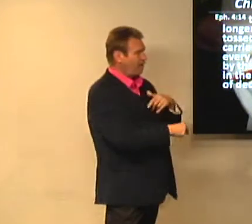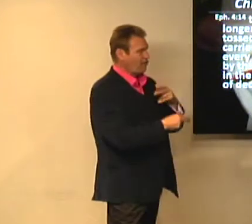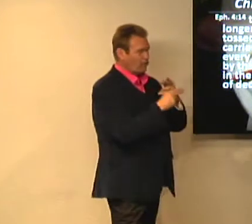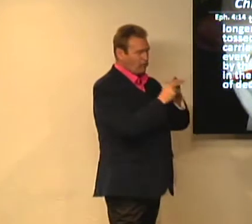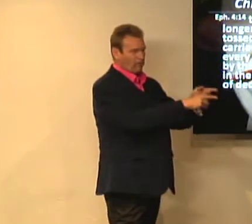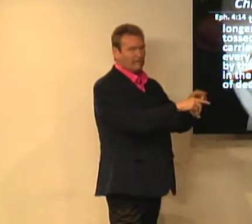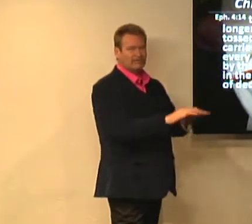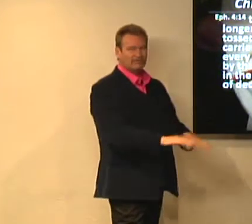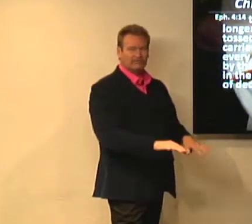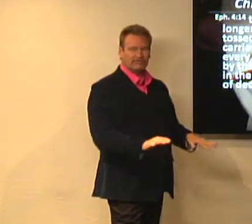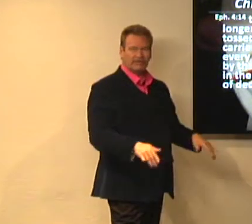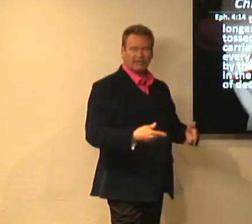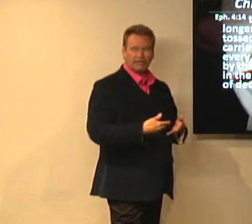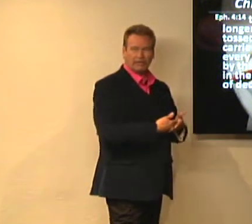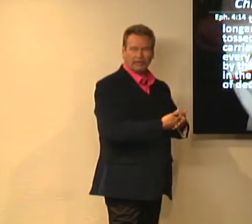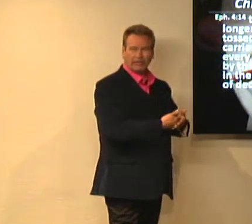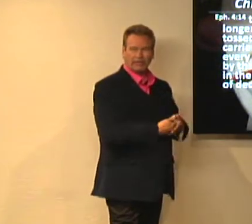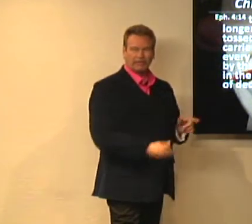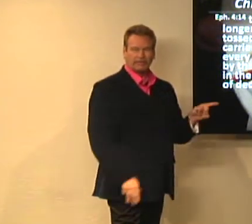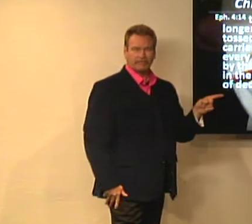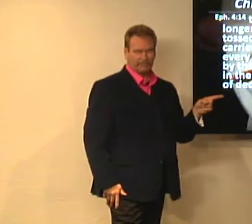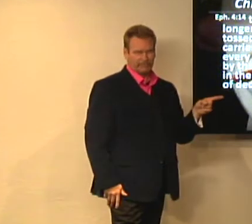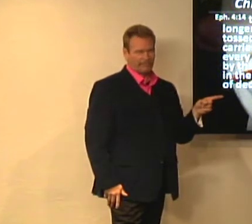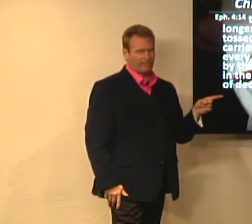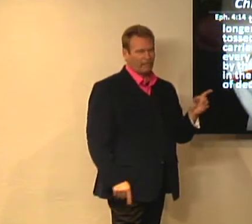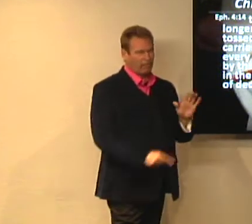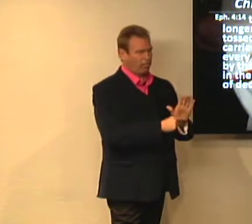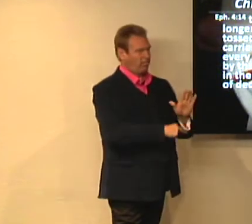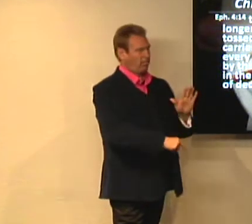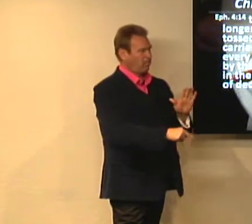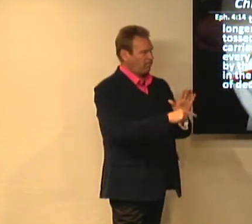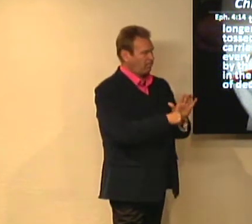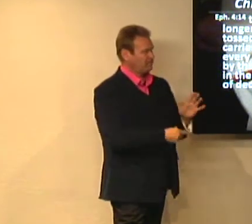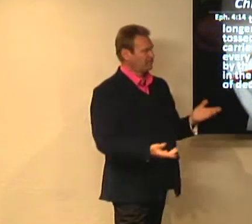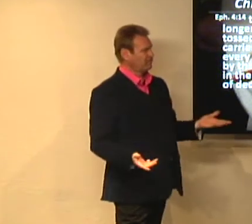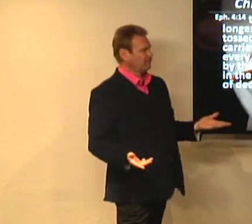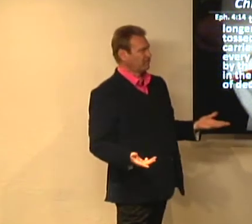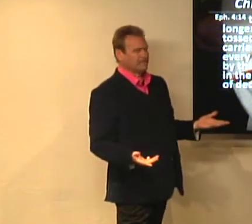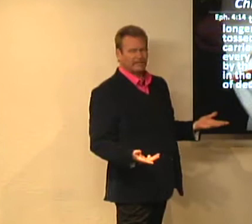And sometimes like a kid will be negative,